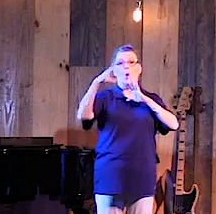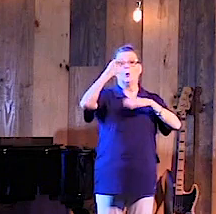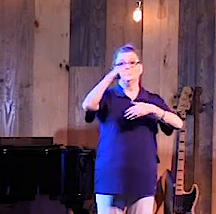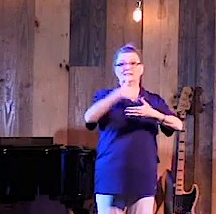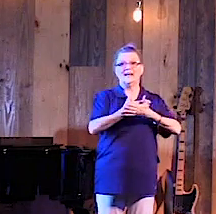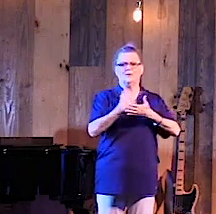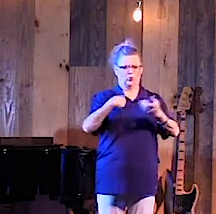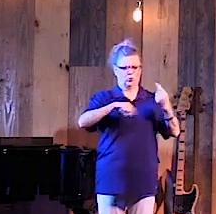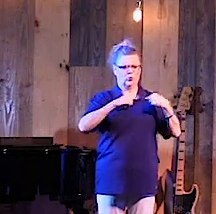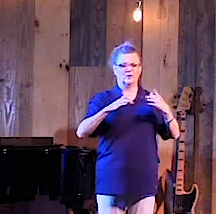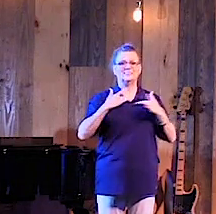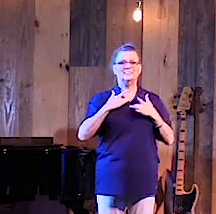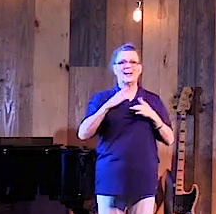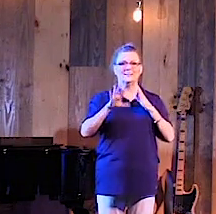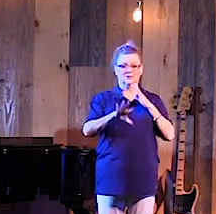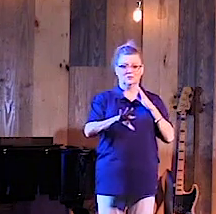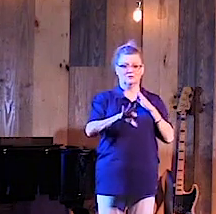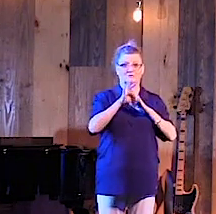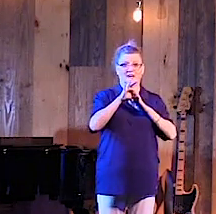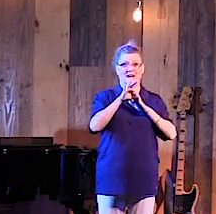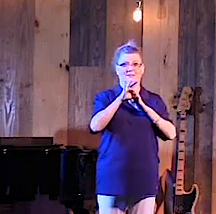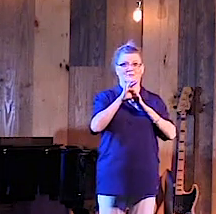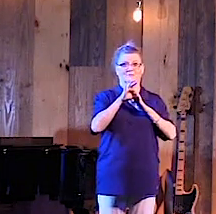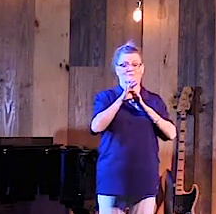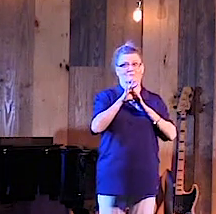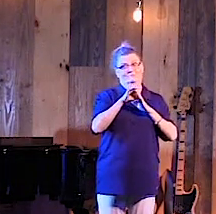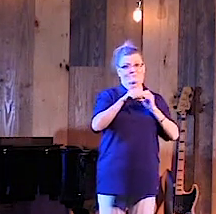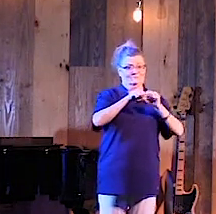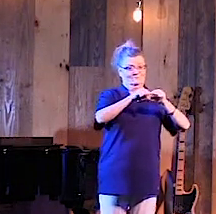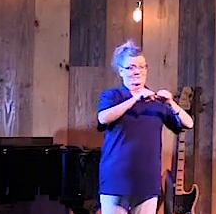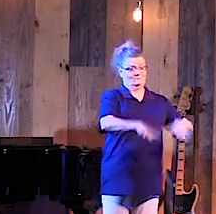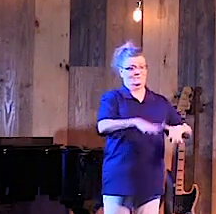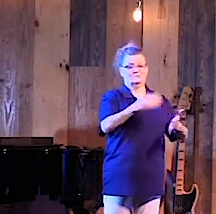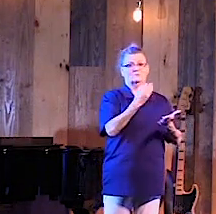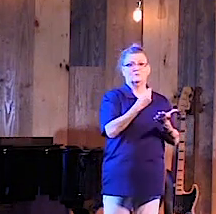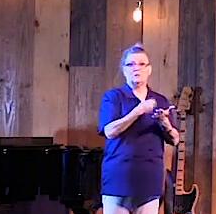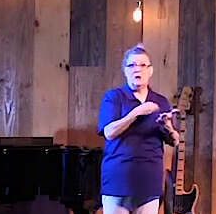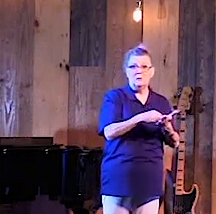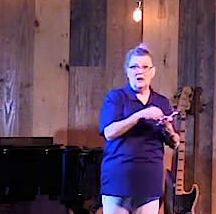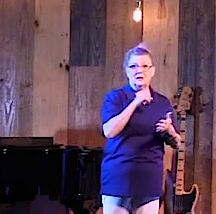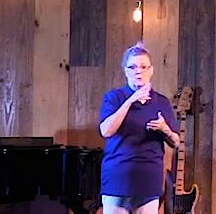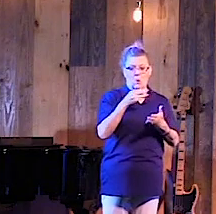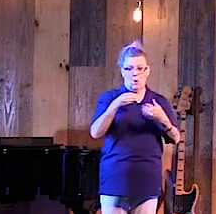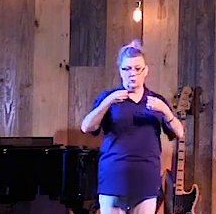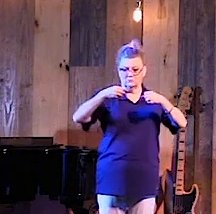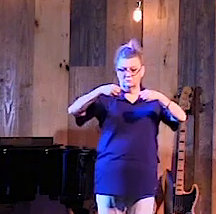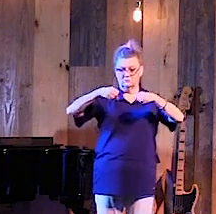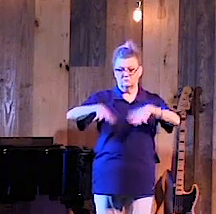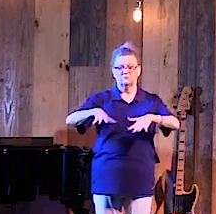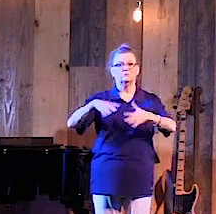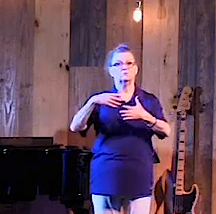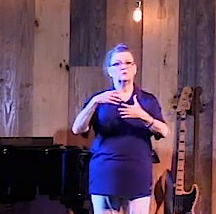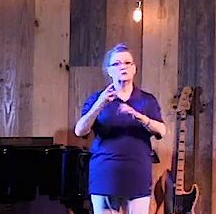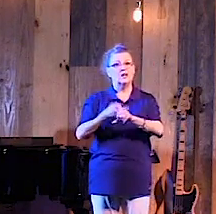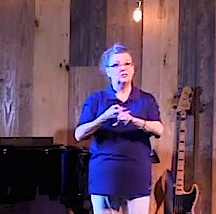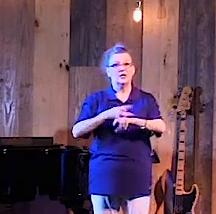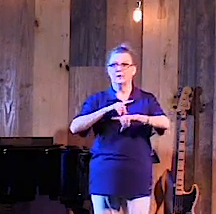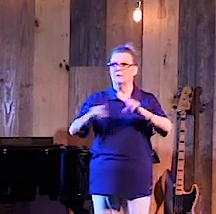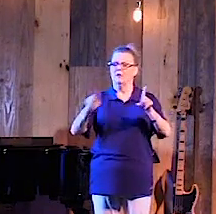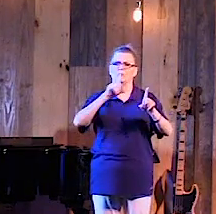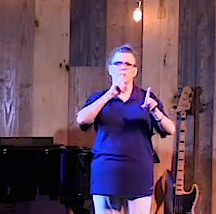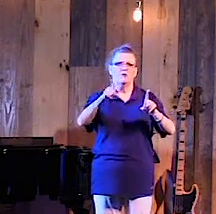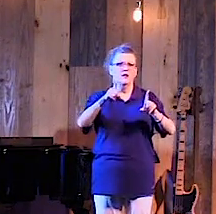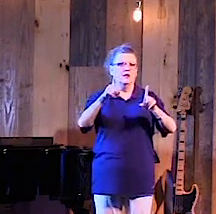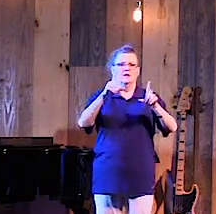anxious to find lost money or even to find a lost sheep, but we get incredibly, incredibly desperate to find a lost